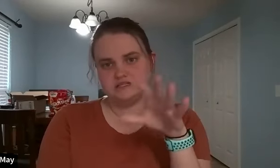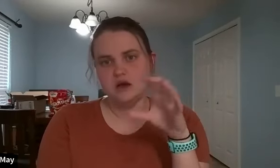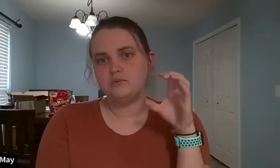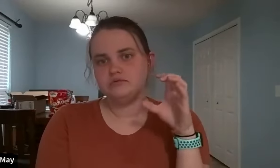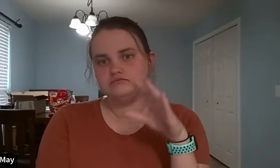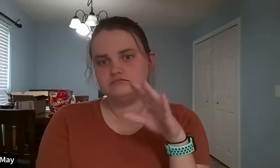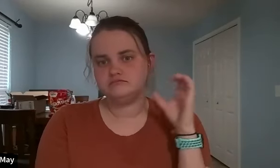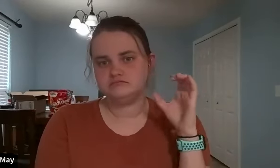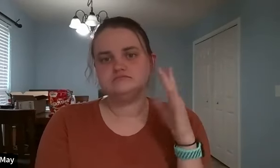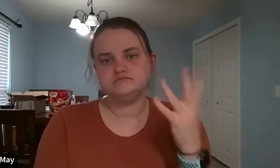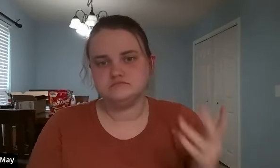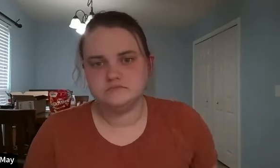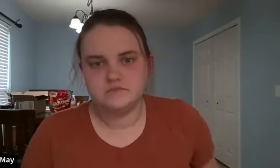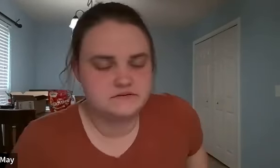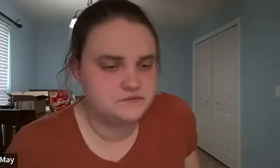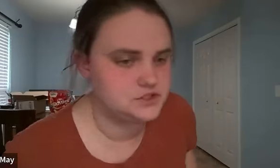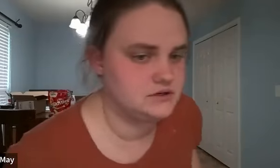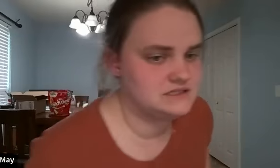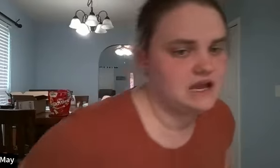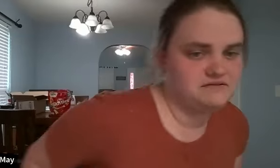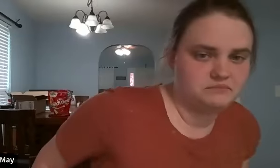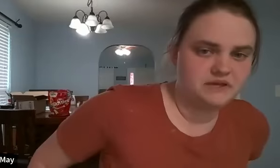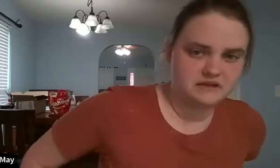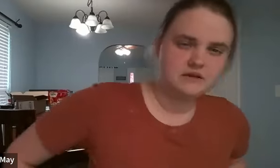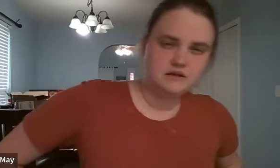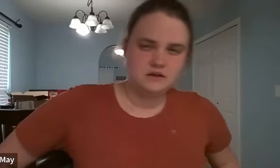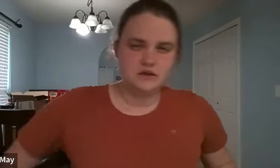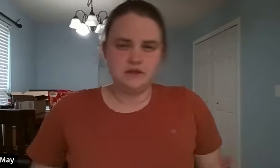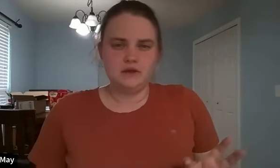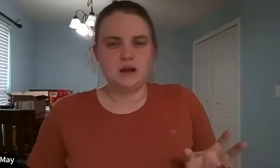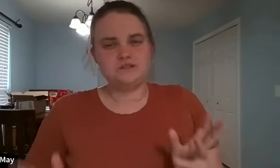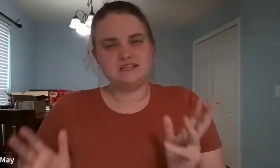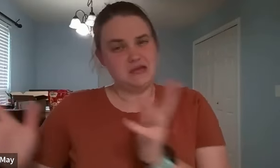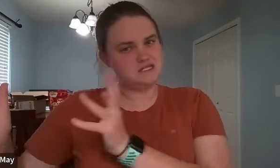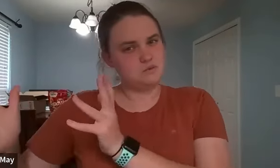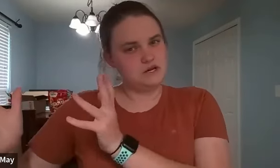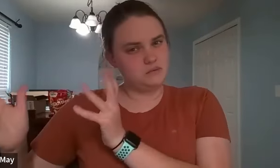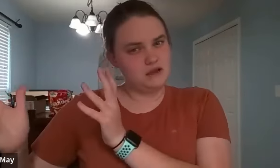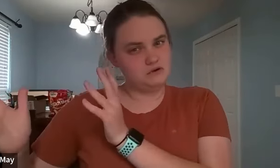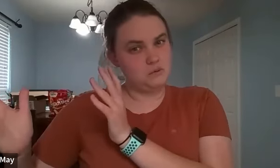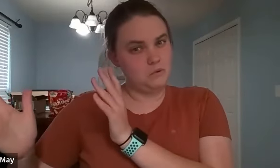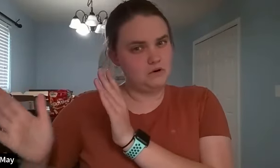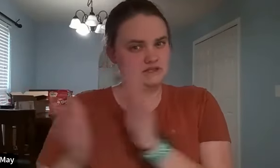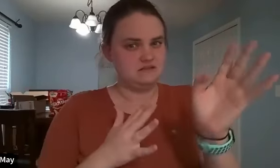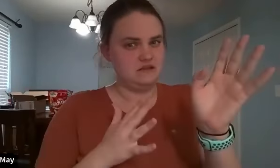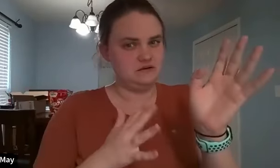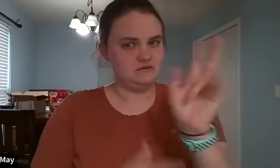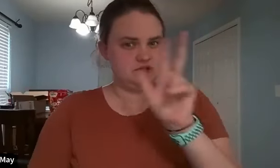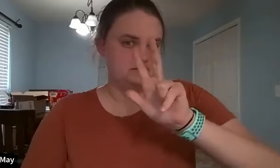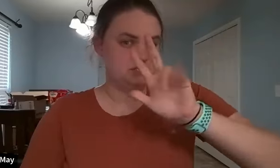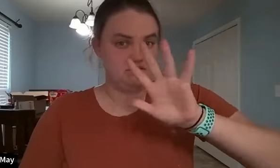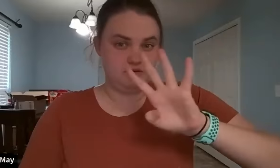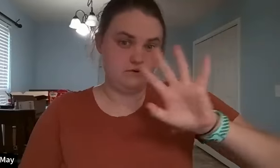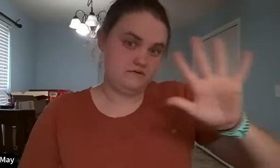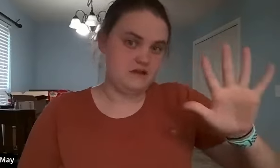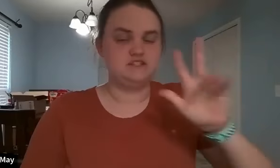help. For sure, it's kind of a big. I'd almost say that's the one way I would go more, and like instead of just doing 3, 4, 5, it's